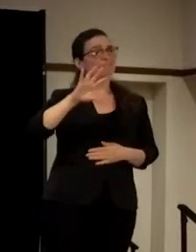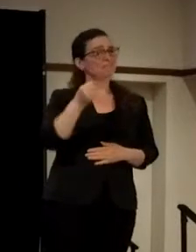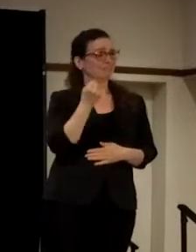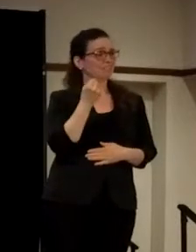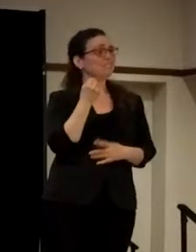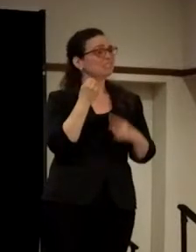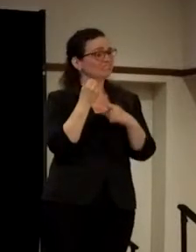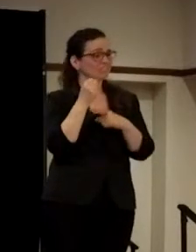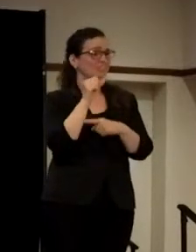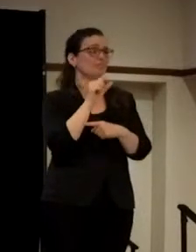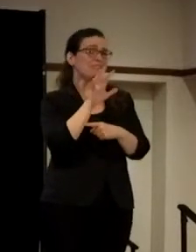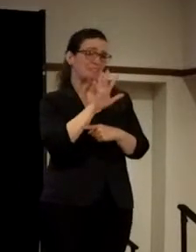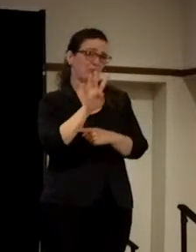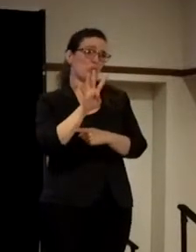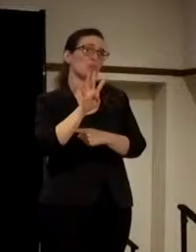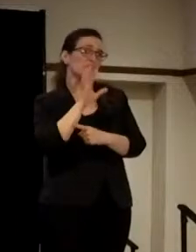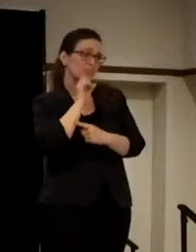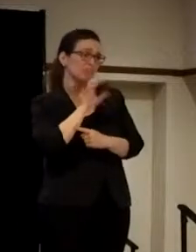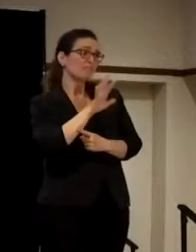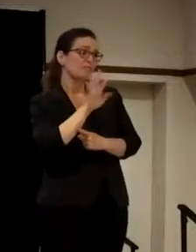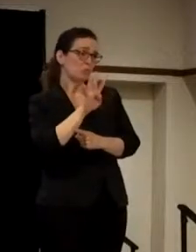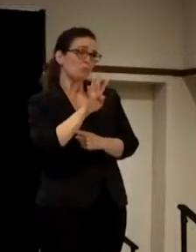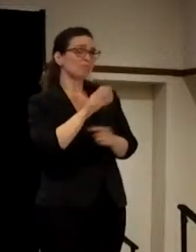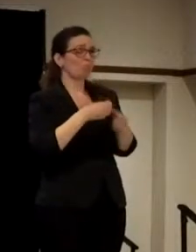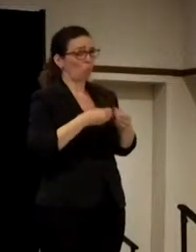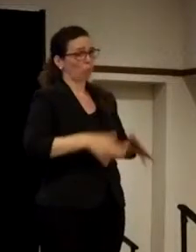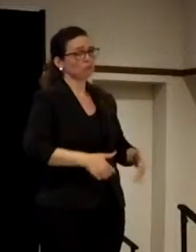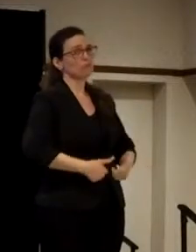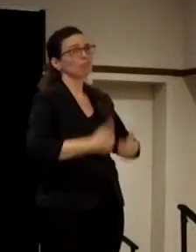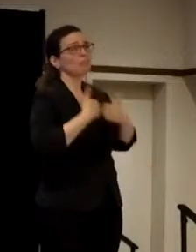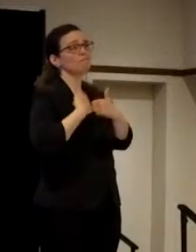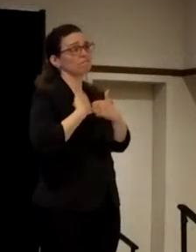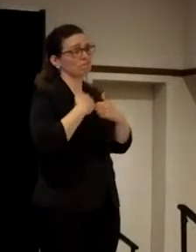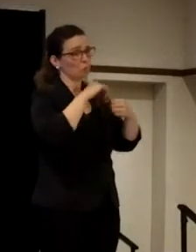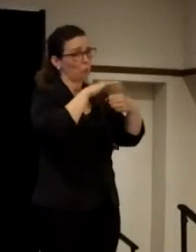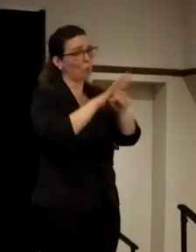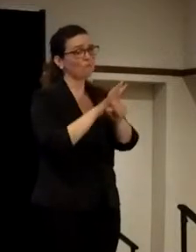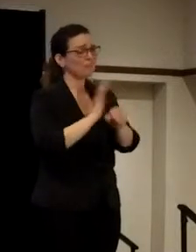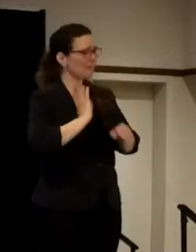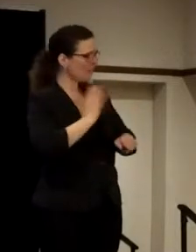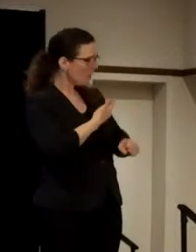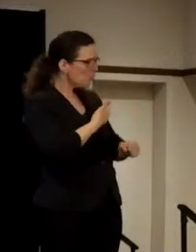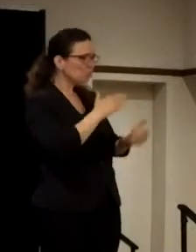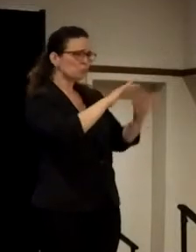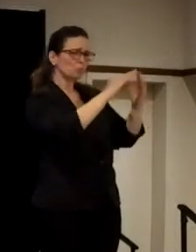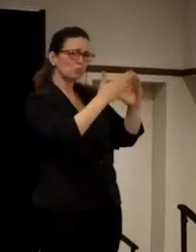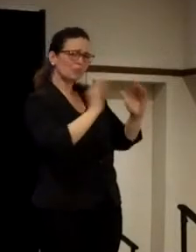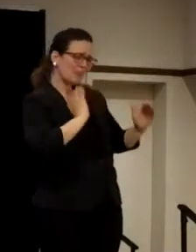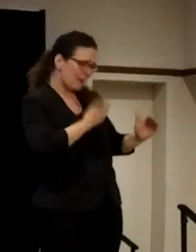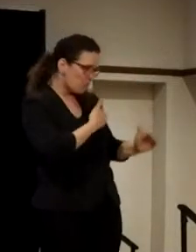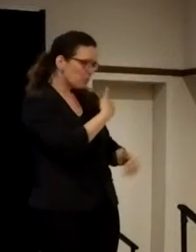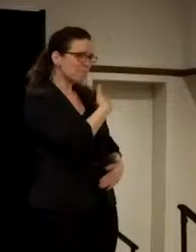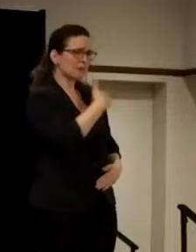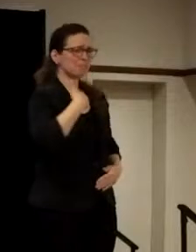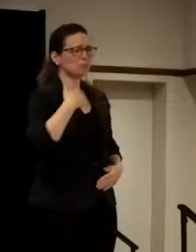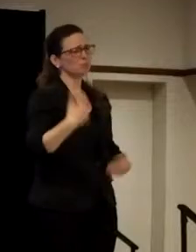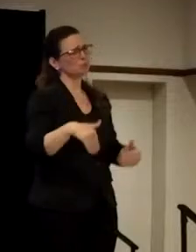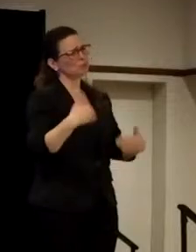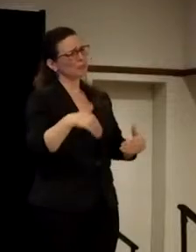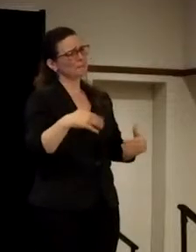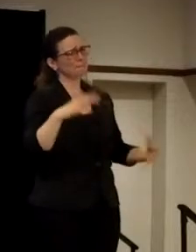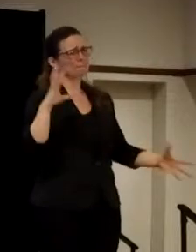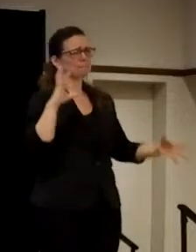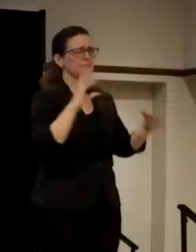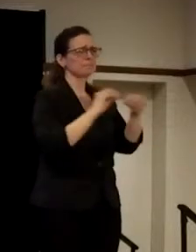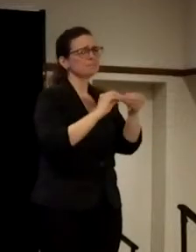age over the weekend. Certainly want to remember him and his family. We've lost